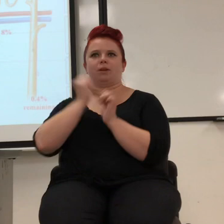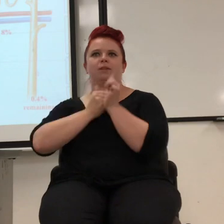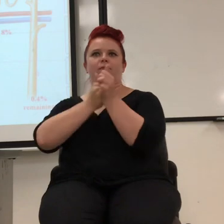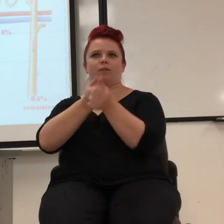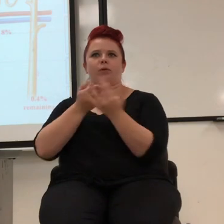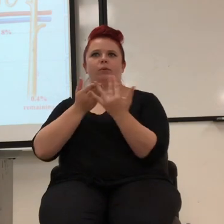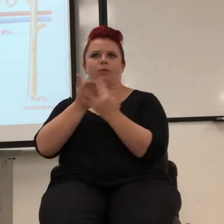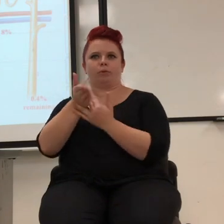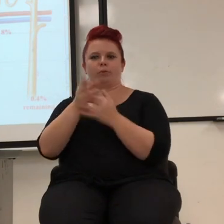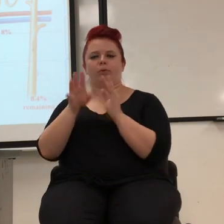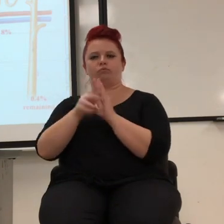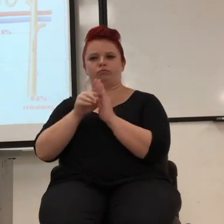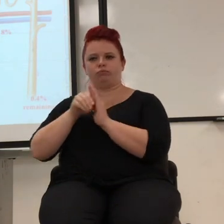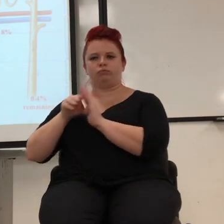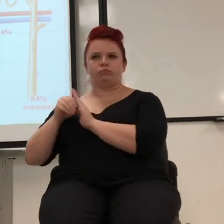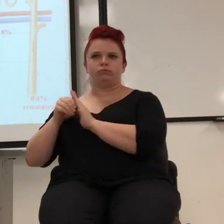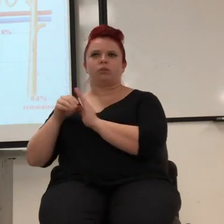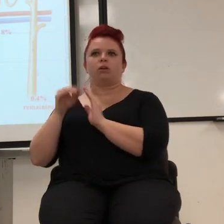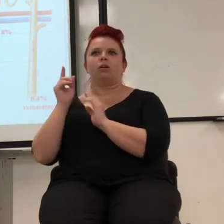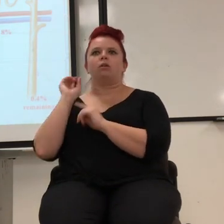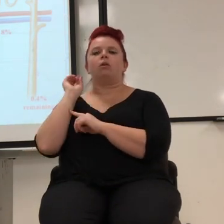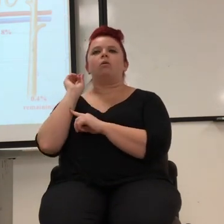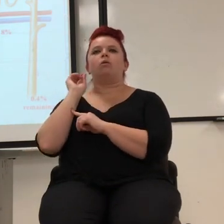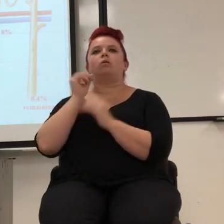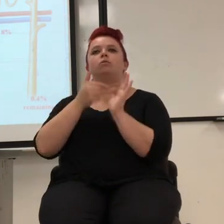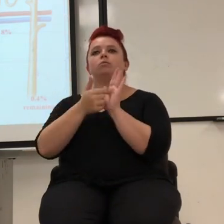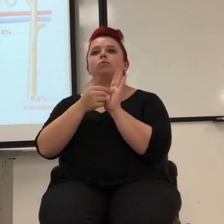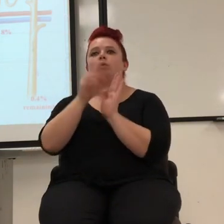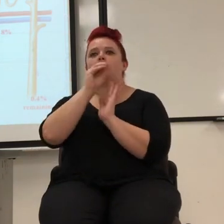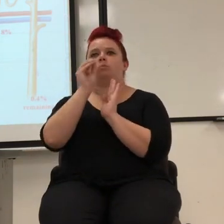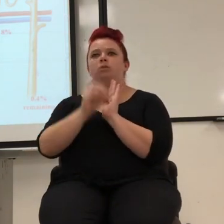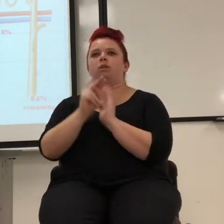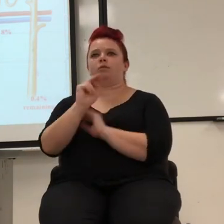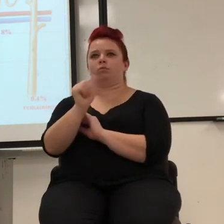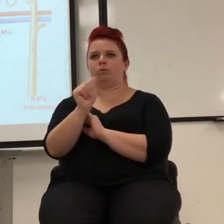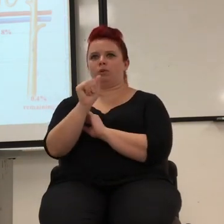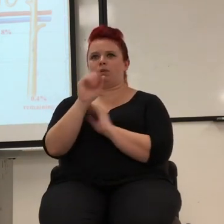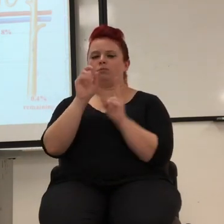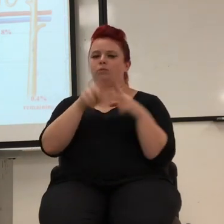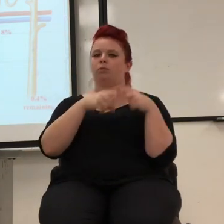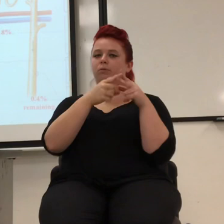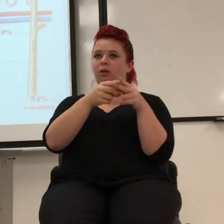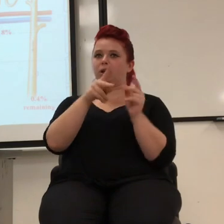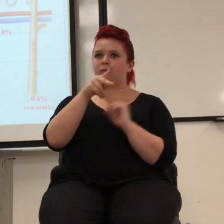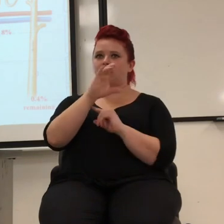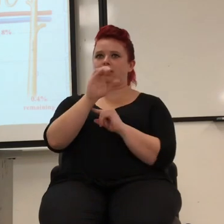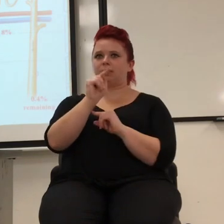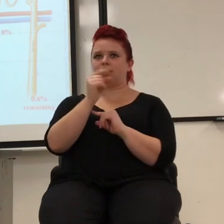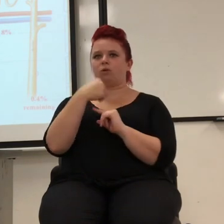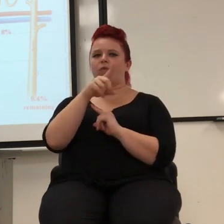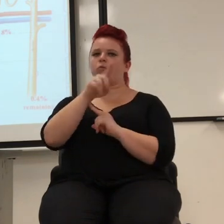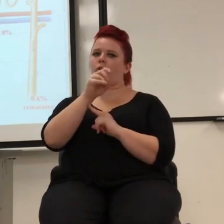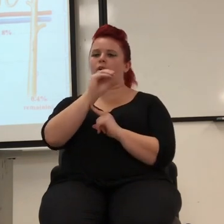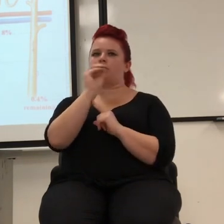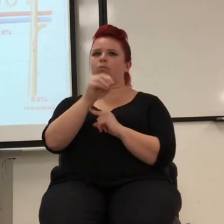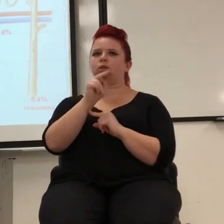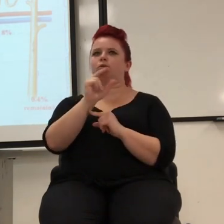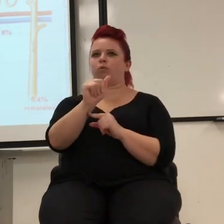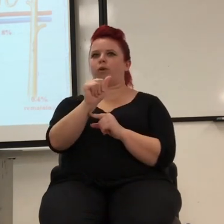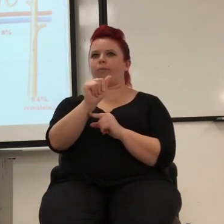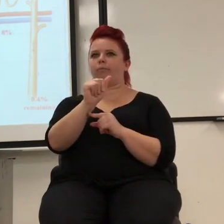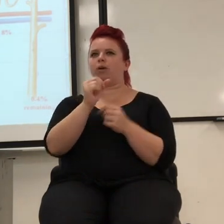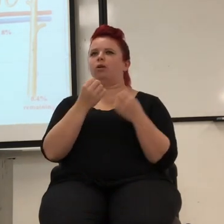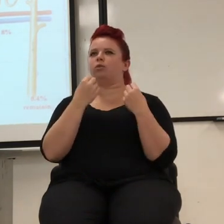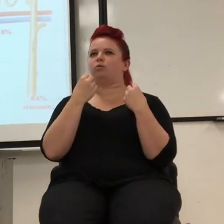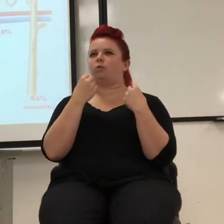This is just showing you the percentages of sodium. So right here at the beginning of the PCT, you got 100%. Okay, how much